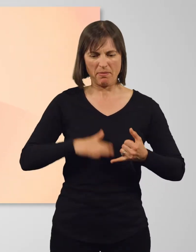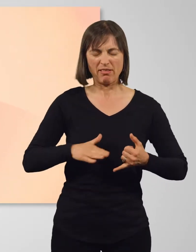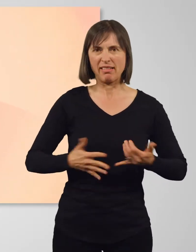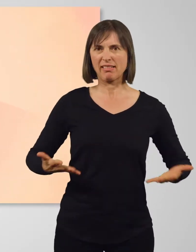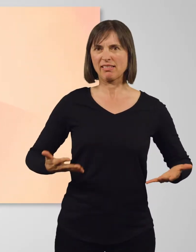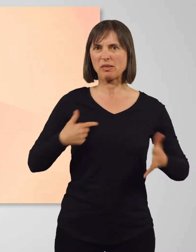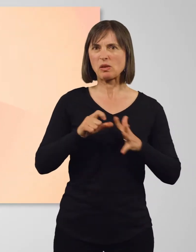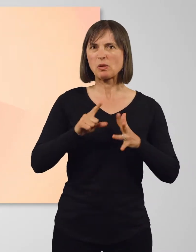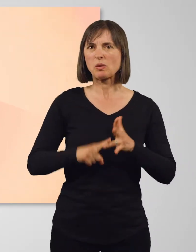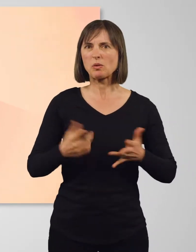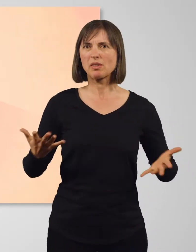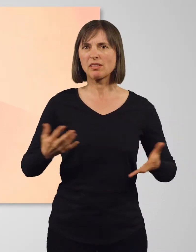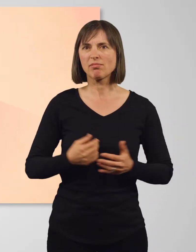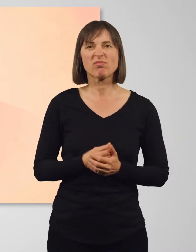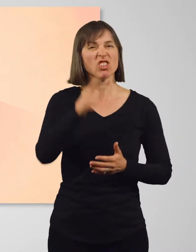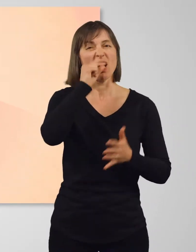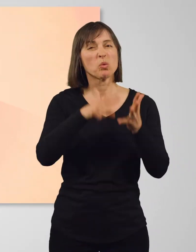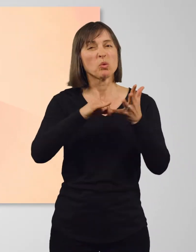So, how should you manage your period?